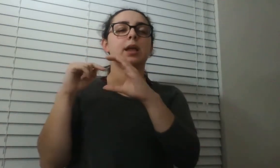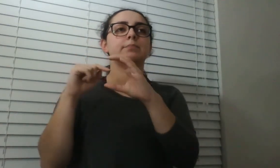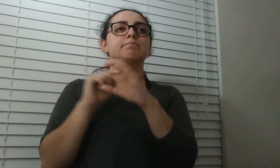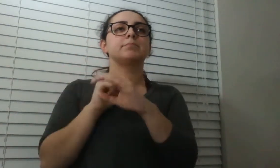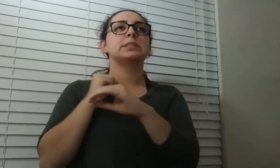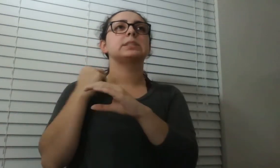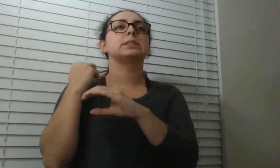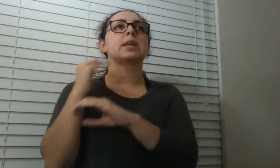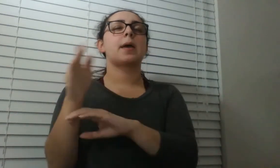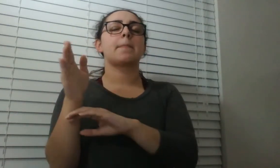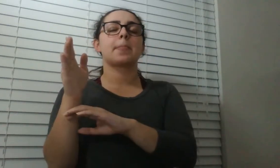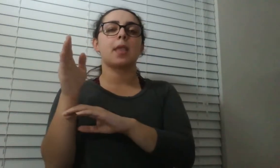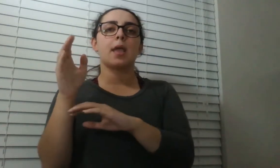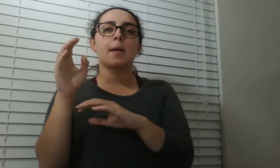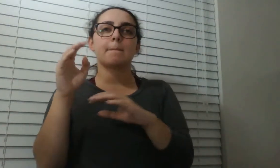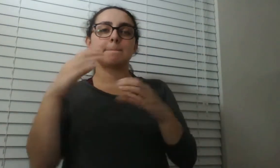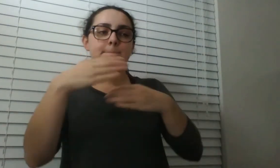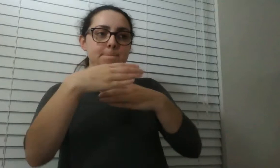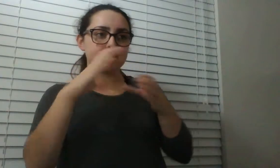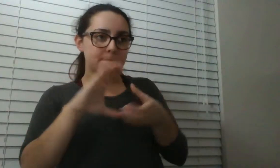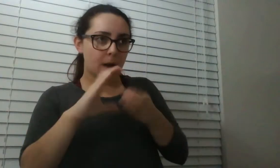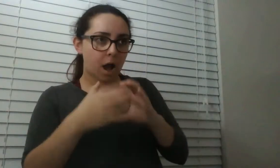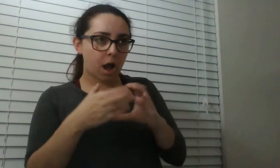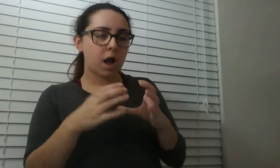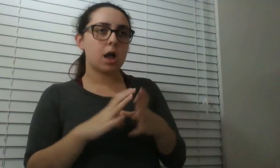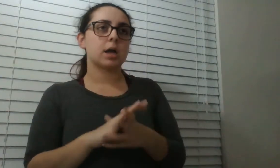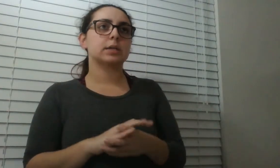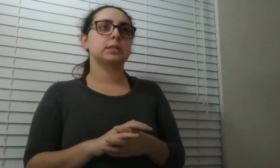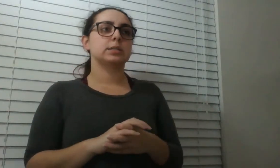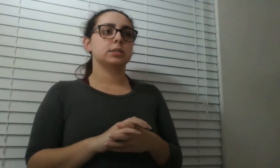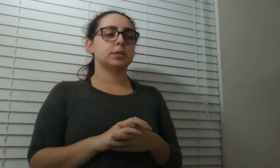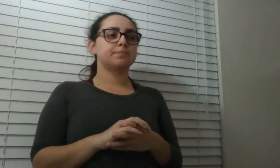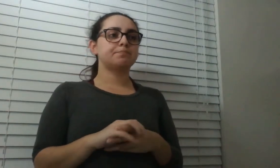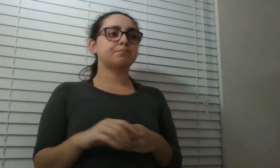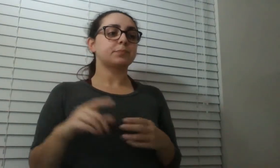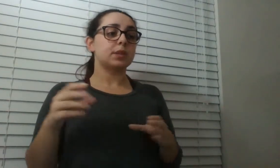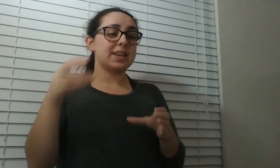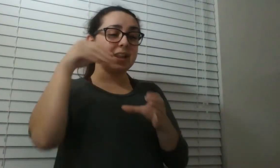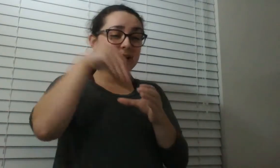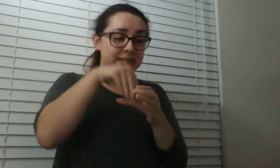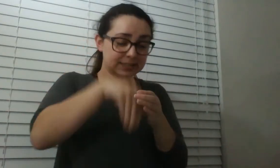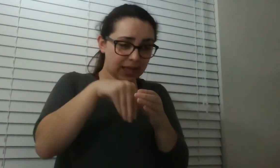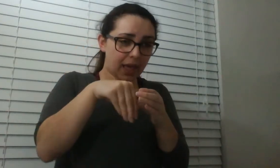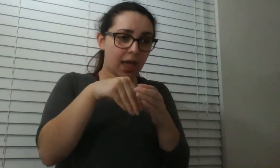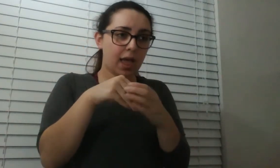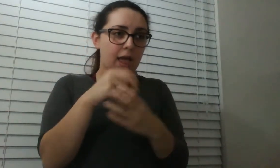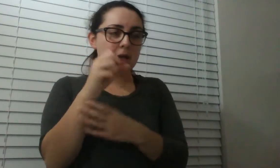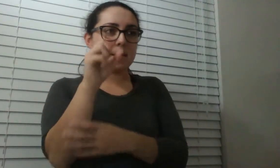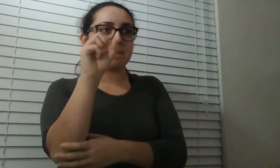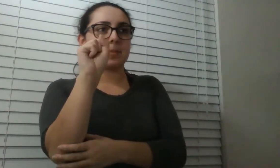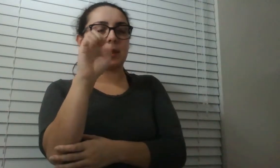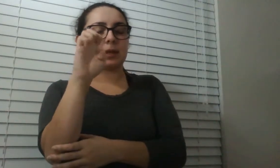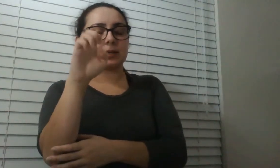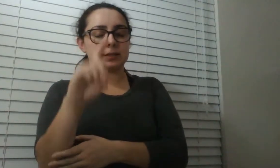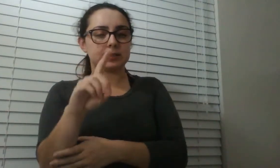some small sprouted seedlings from the original maple tree. Rick dug a hole in the backyard and Plopped it in the